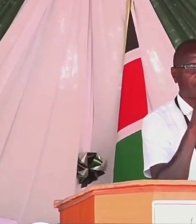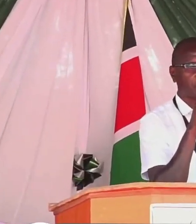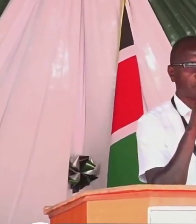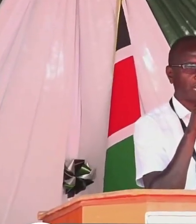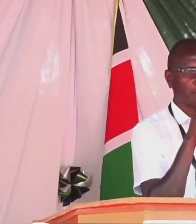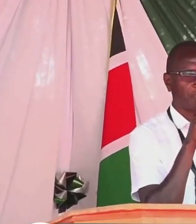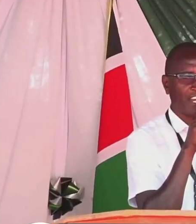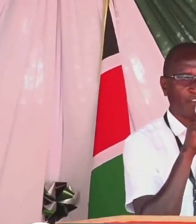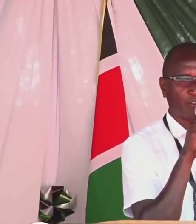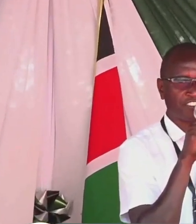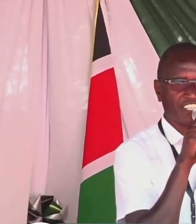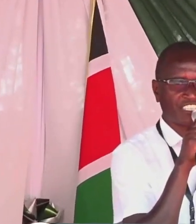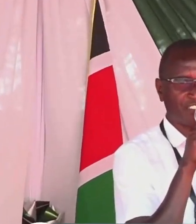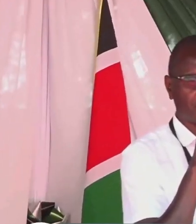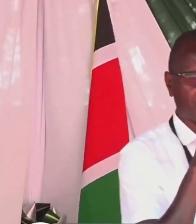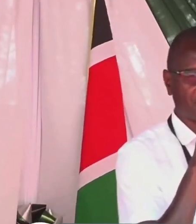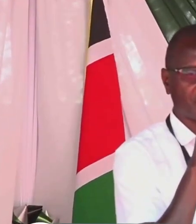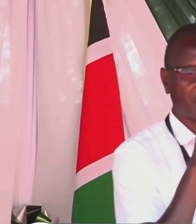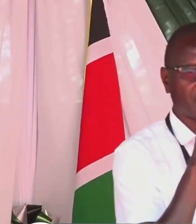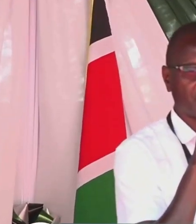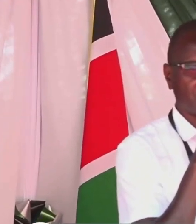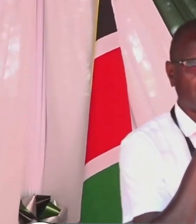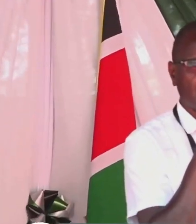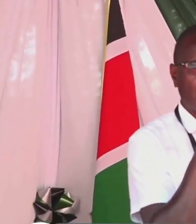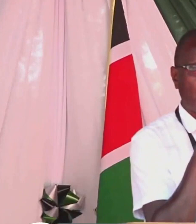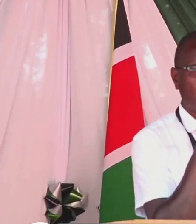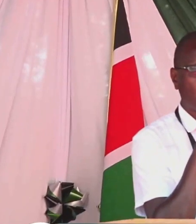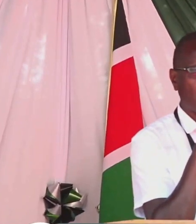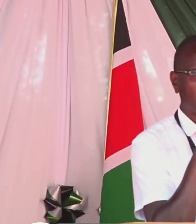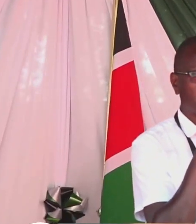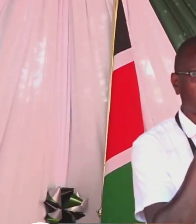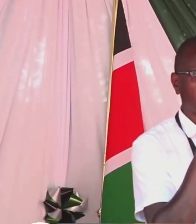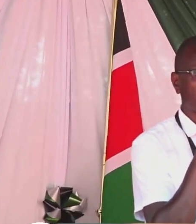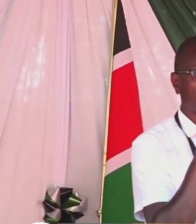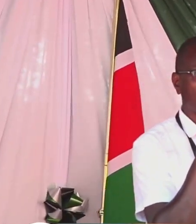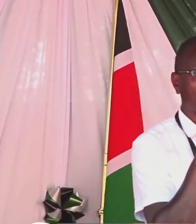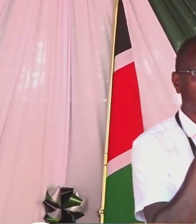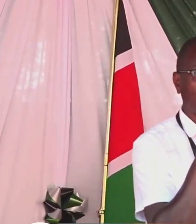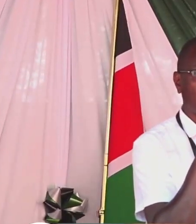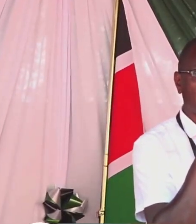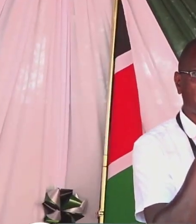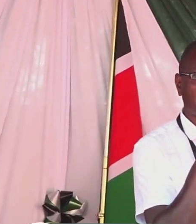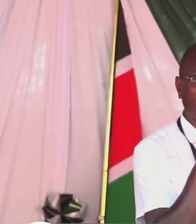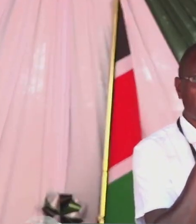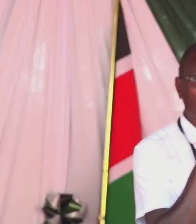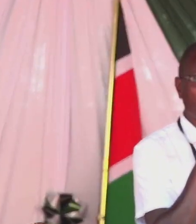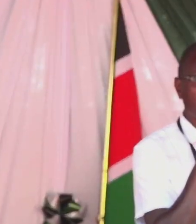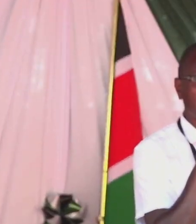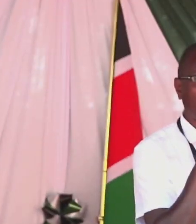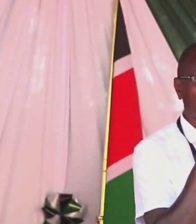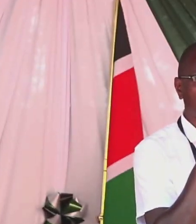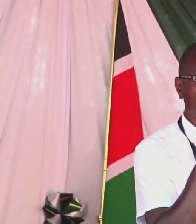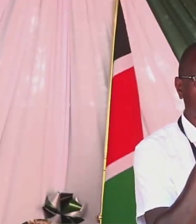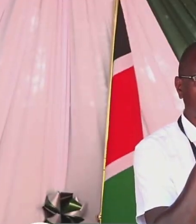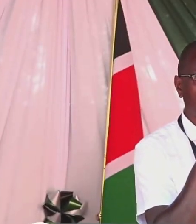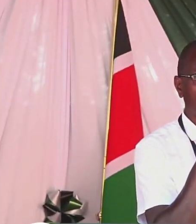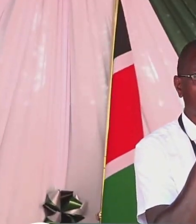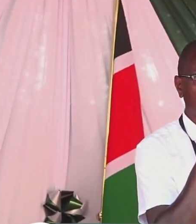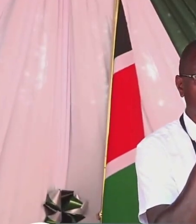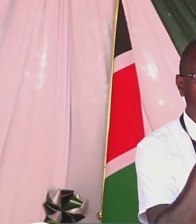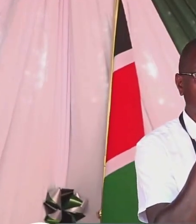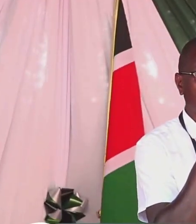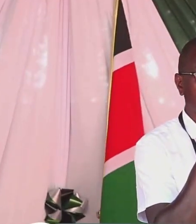early childhood, alumni of Kenyatta University. I'm happy to stand before you as County